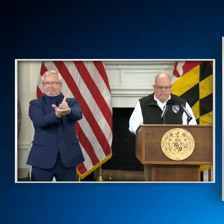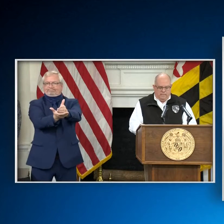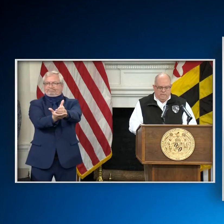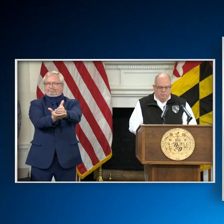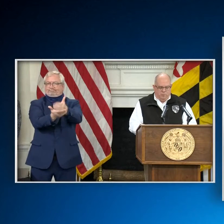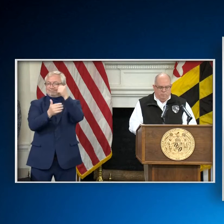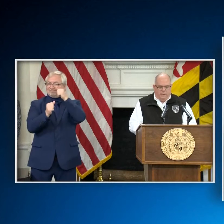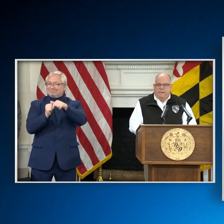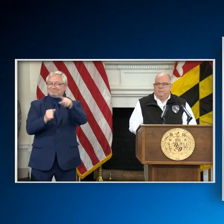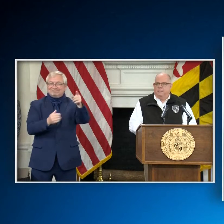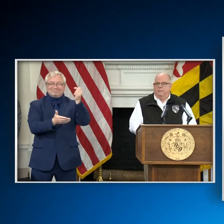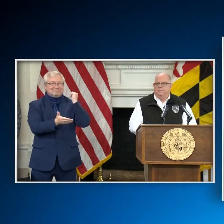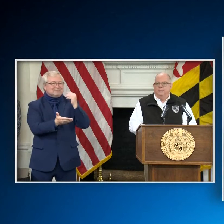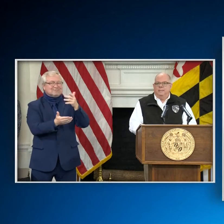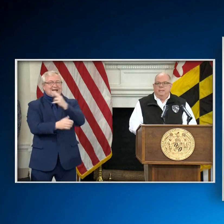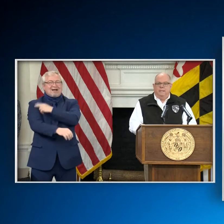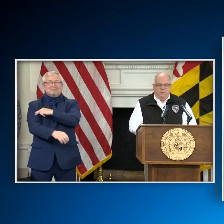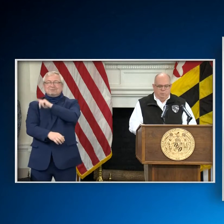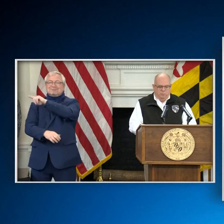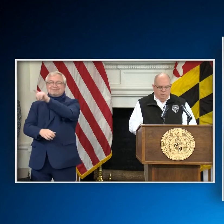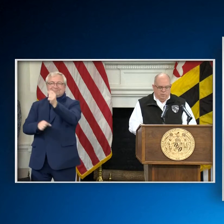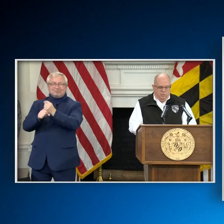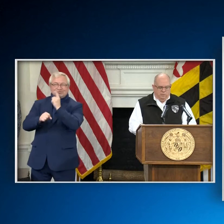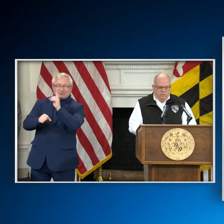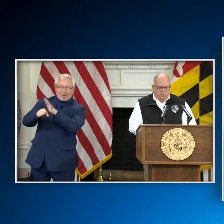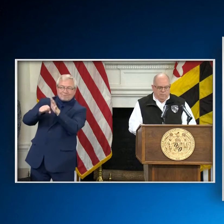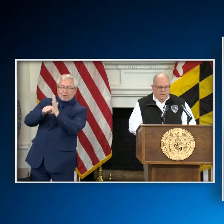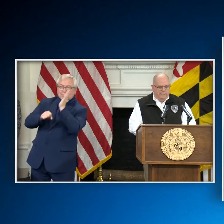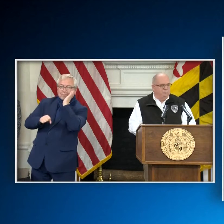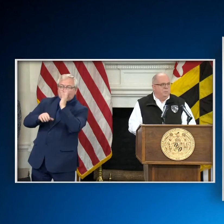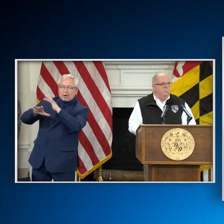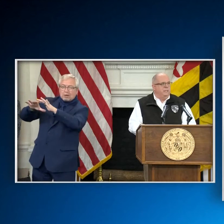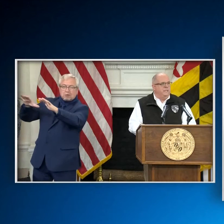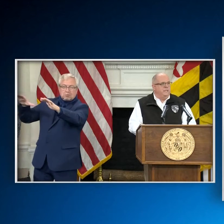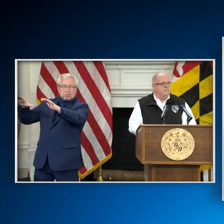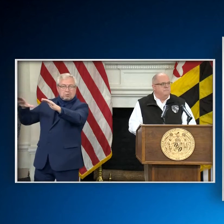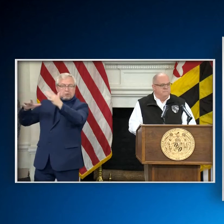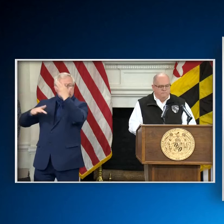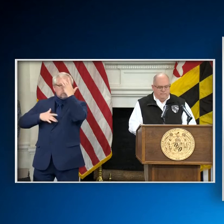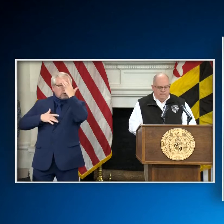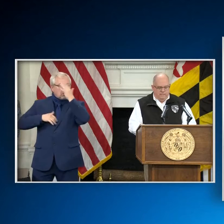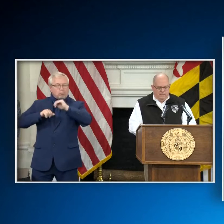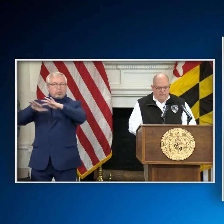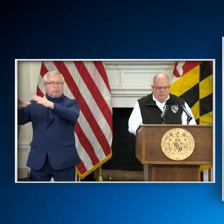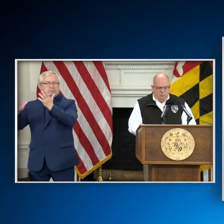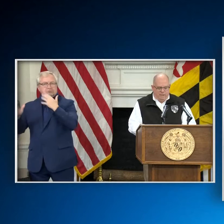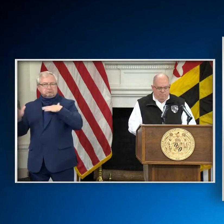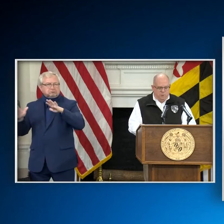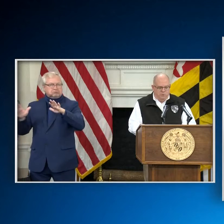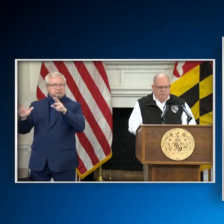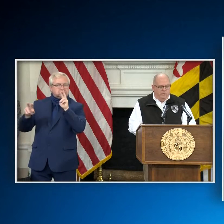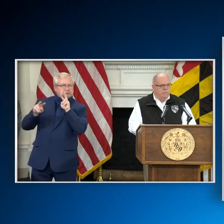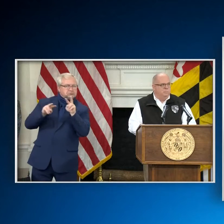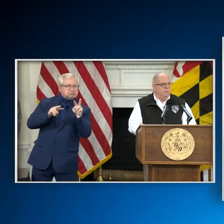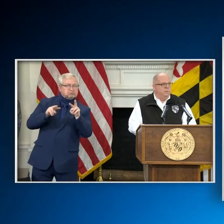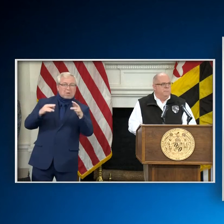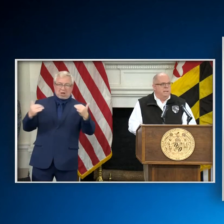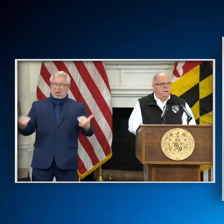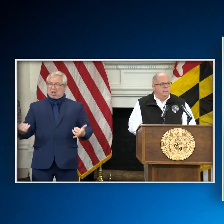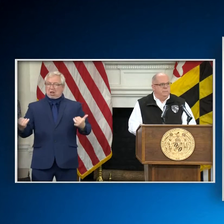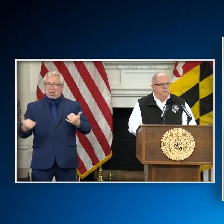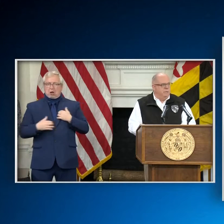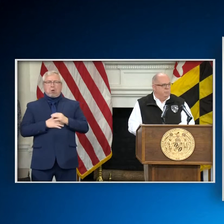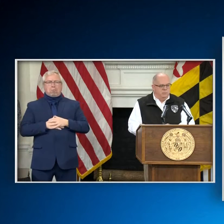to protect hospital capacity and to preserve the supply of PPE. Now that we have both of these